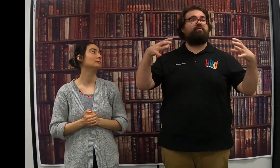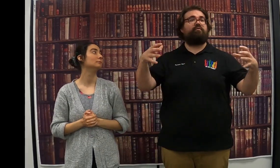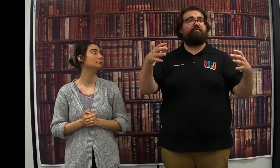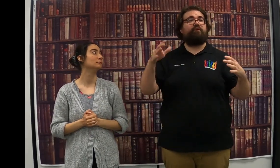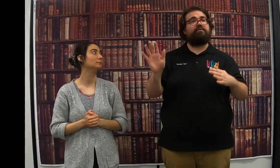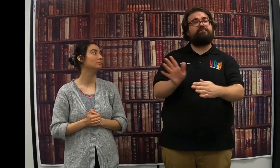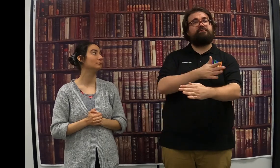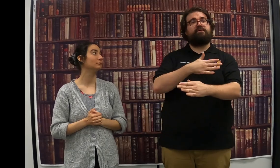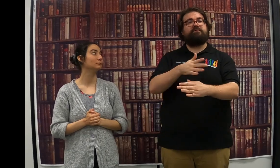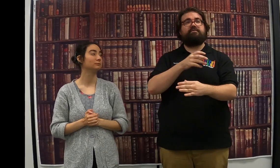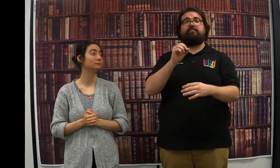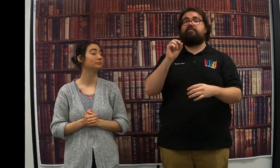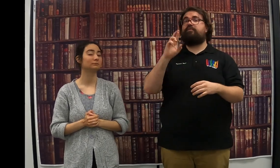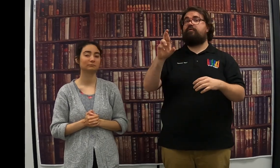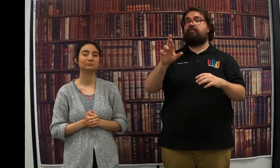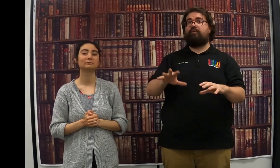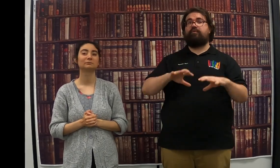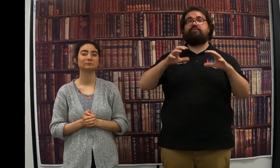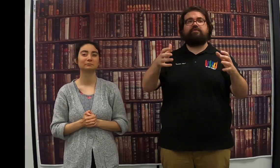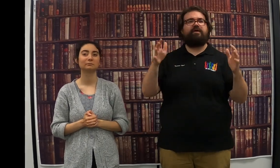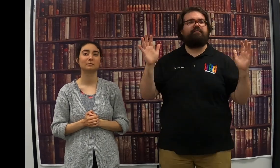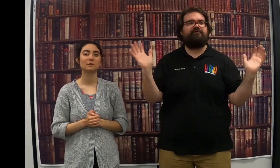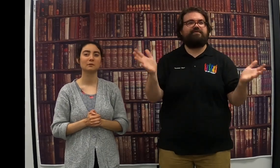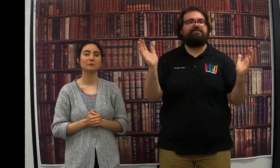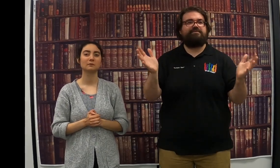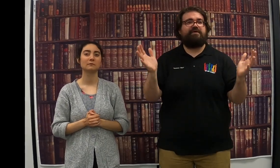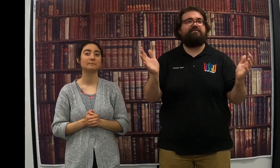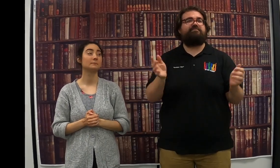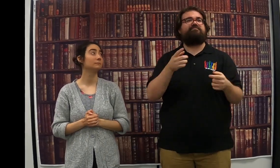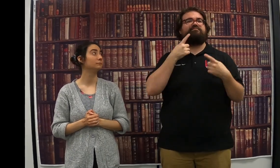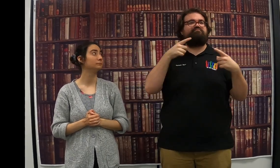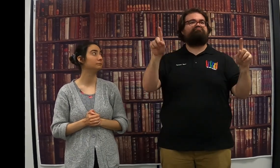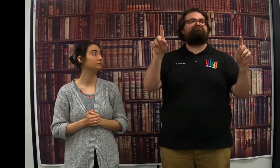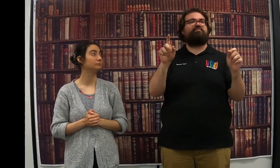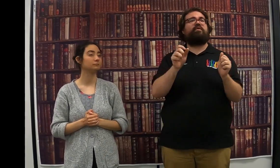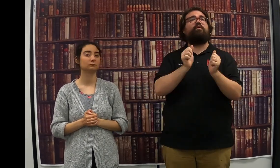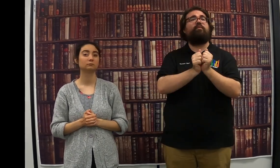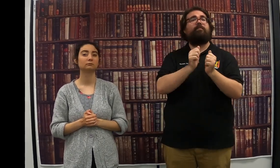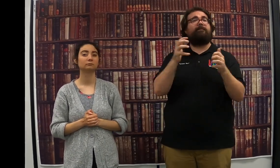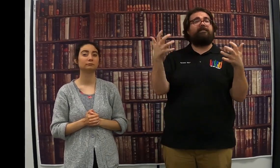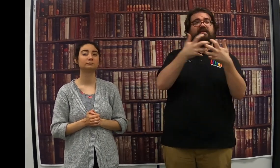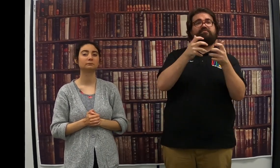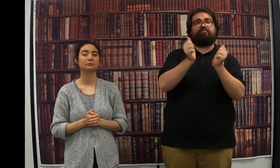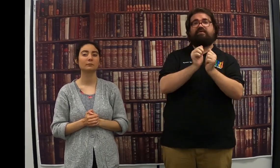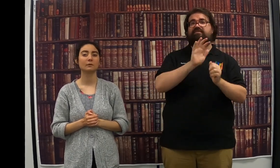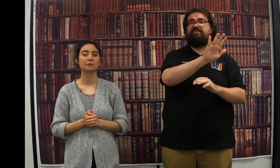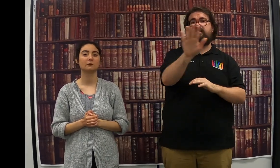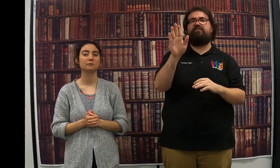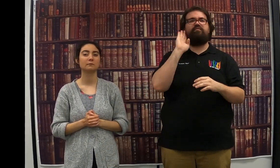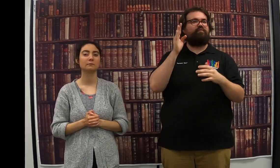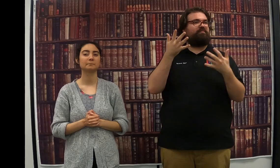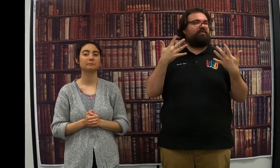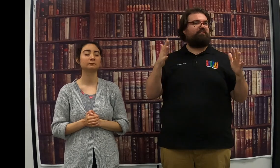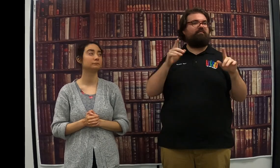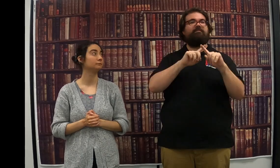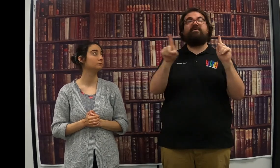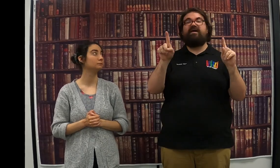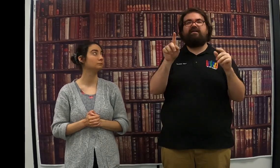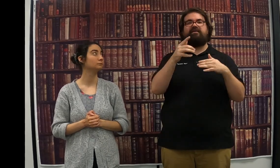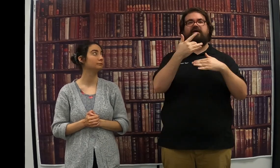Chorus hymeneal or triumphal chant, matched with thine would be all but an empty vaunt, a thing